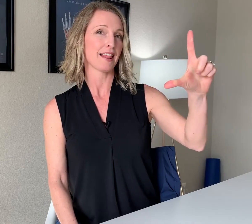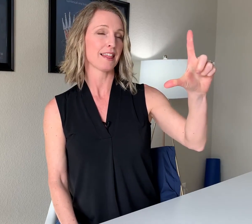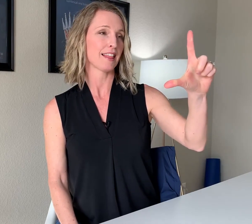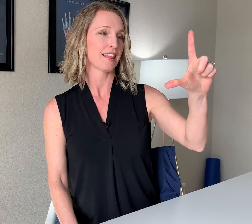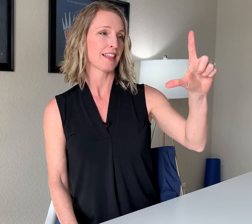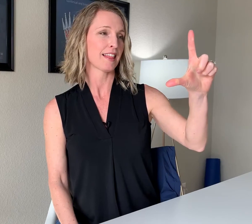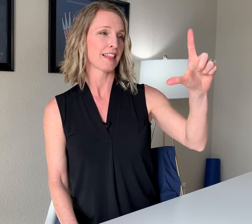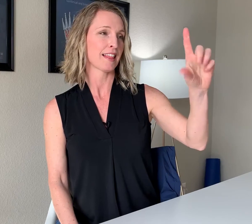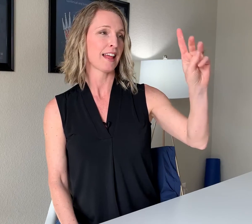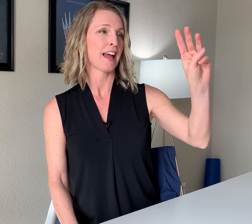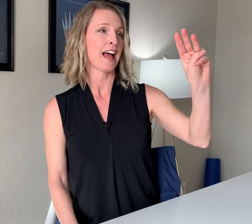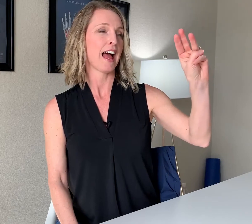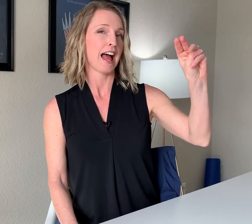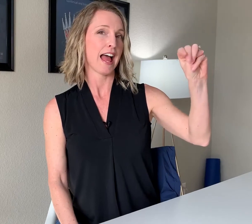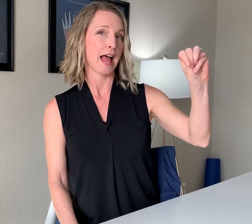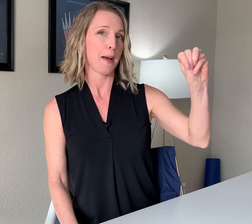L, M,